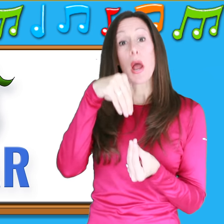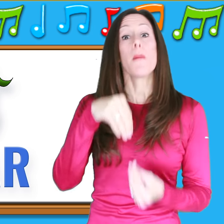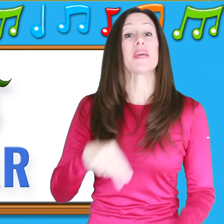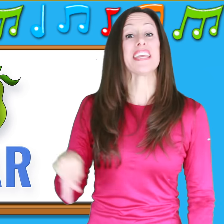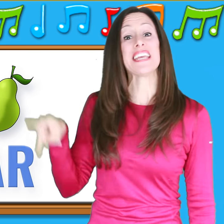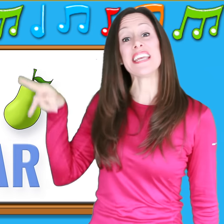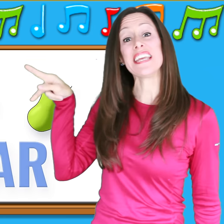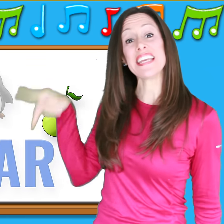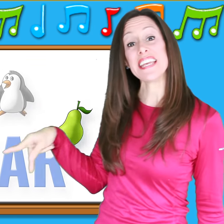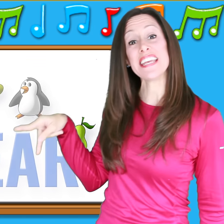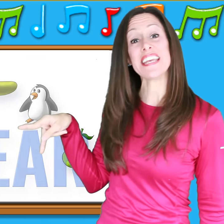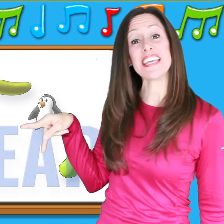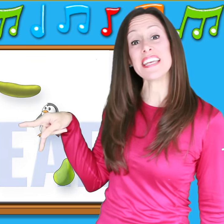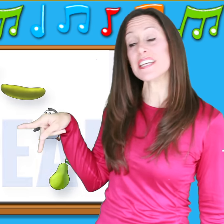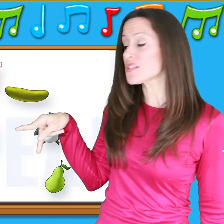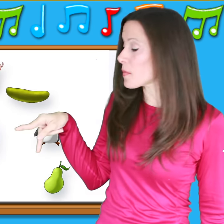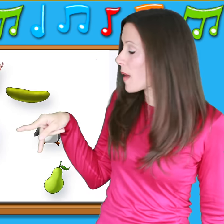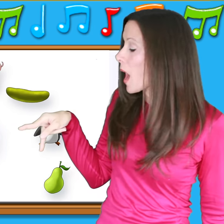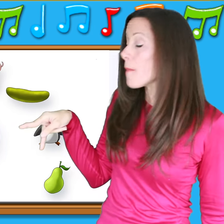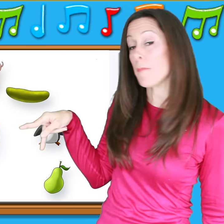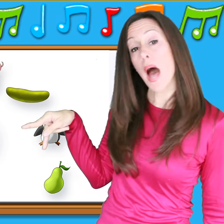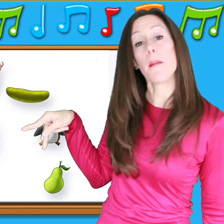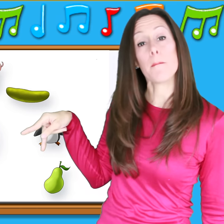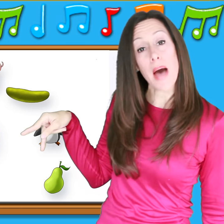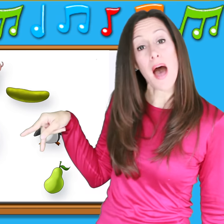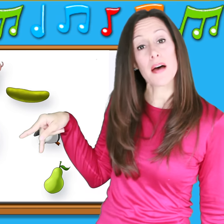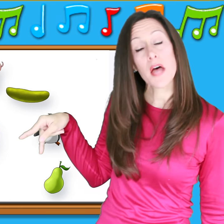P is for